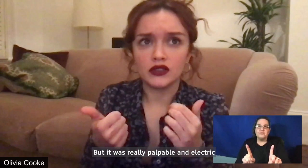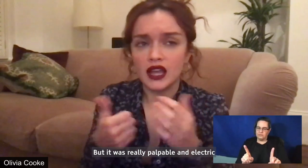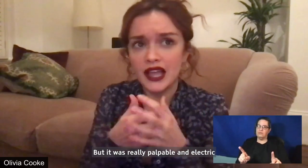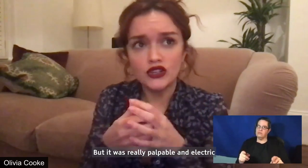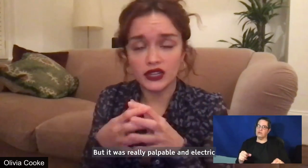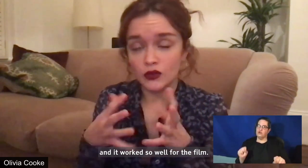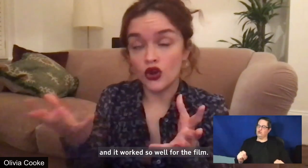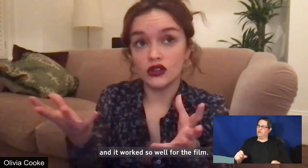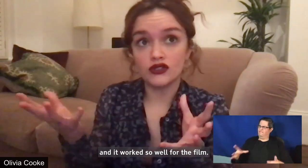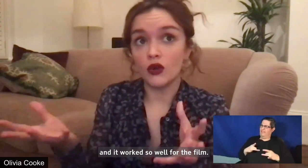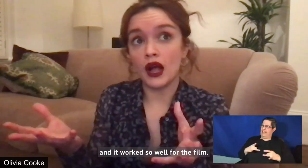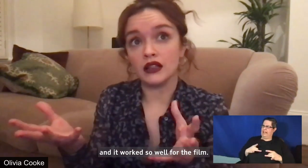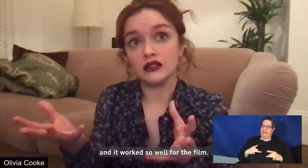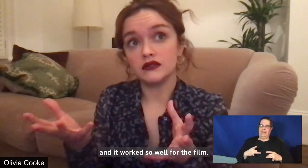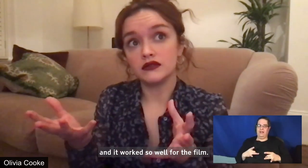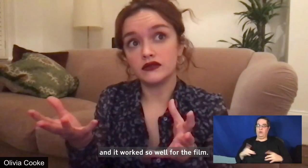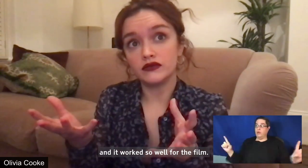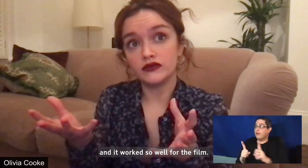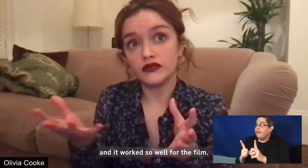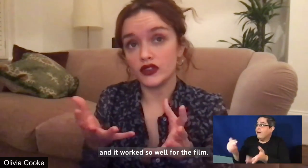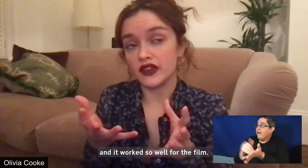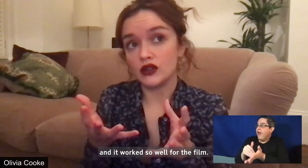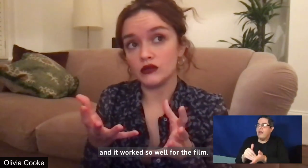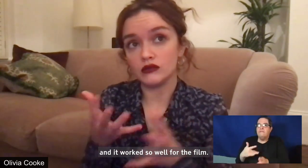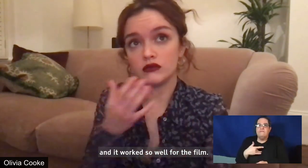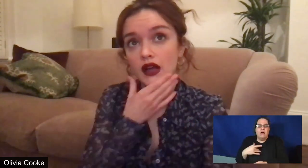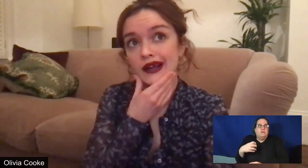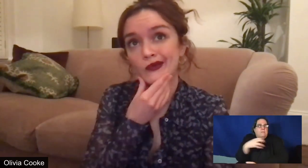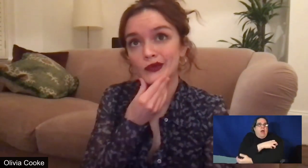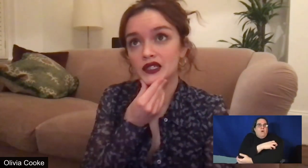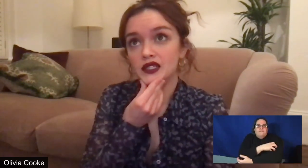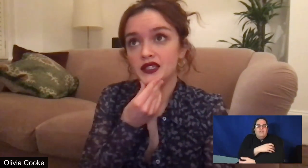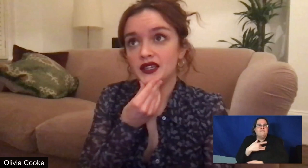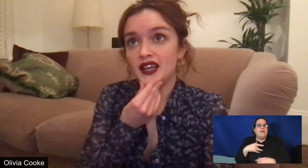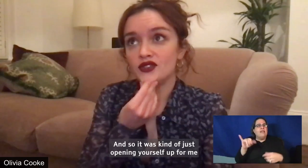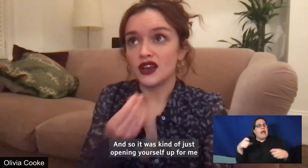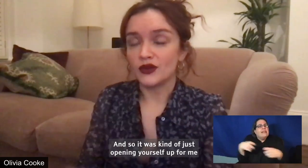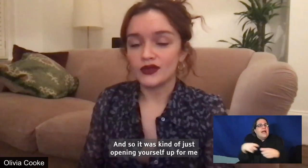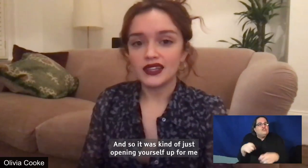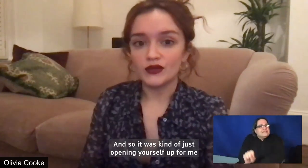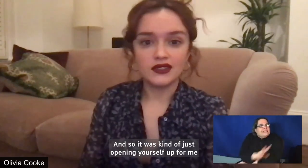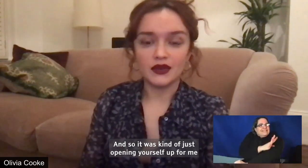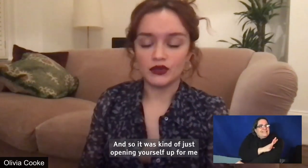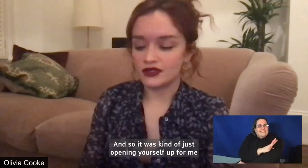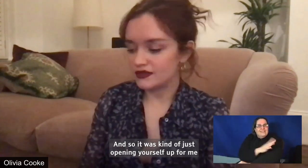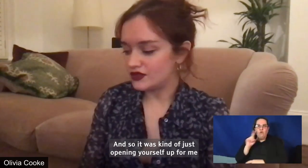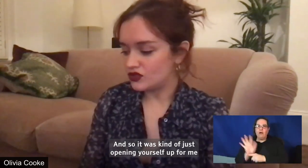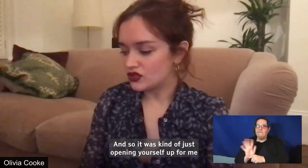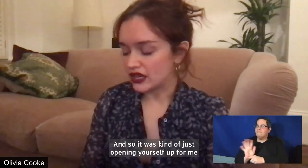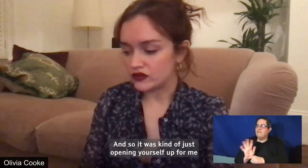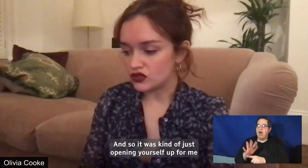palpable and electric, and it worked so well for the film. And so